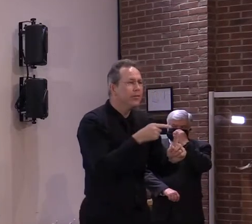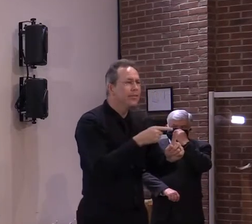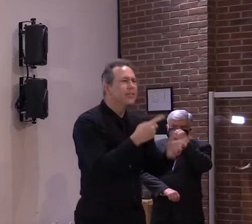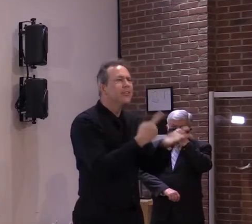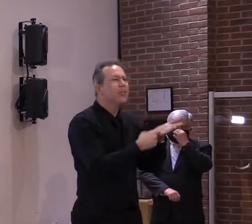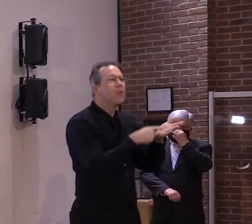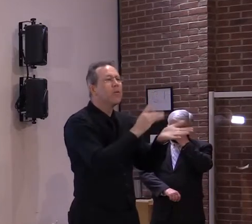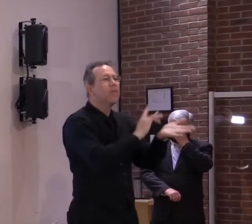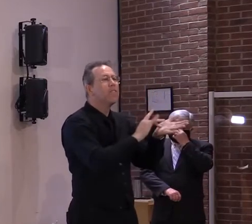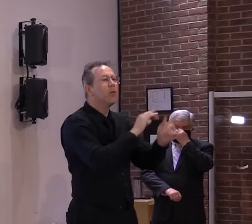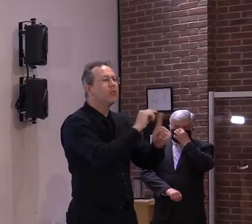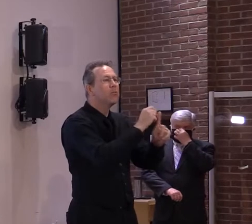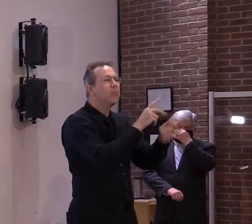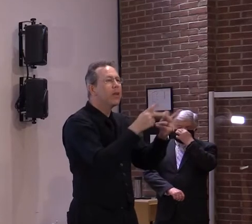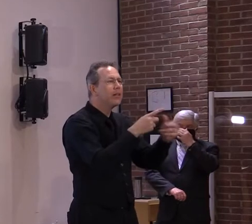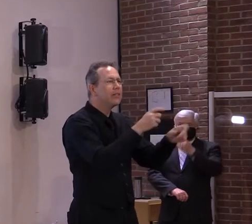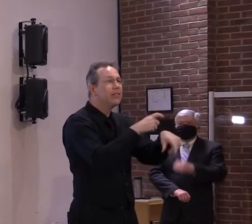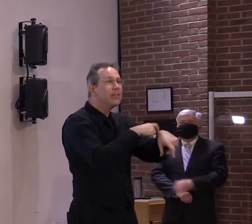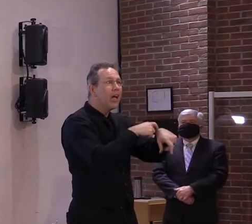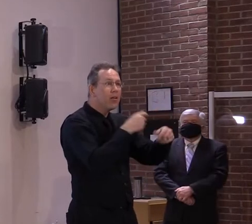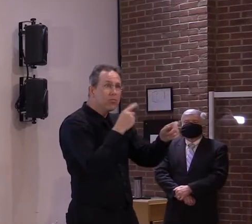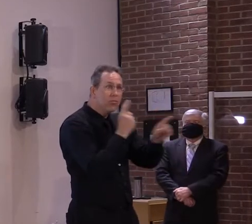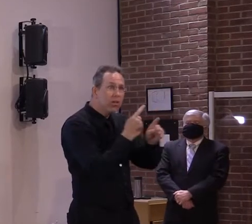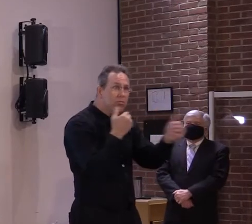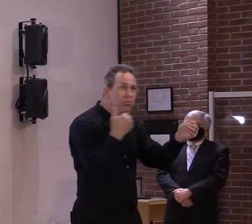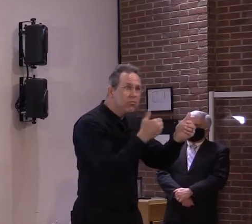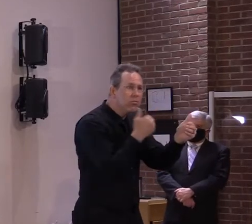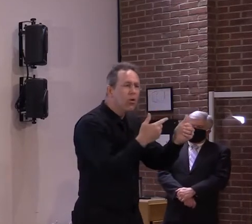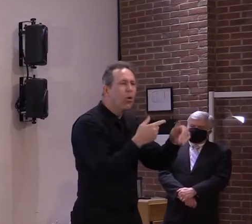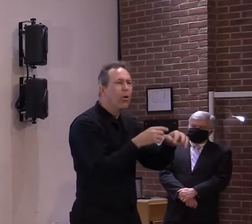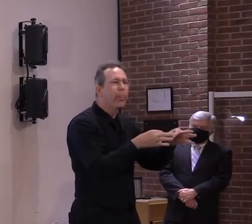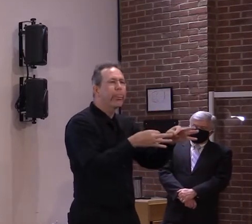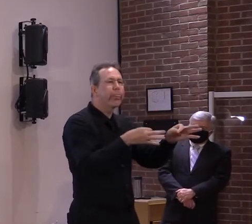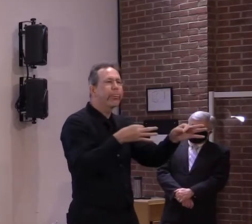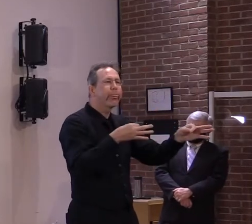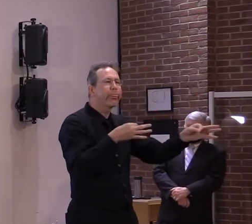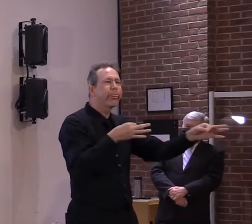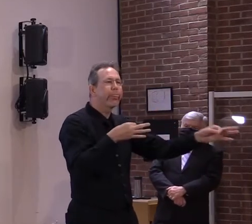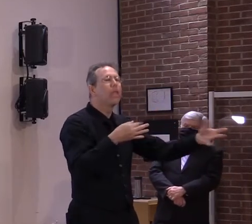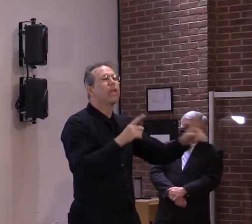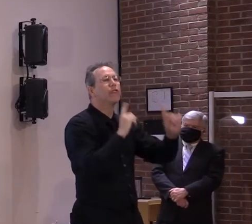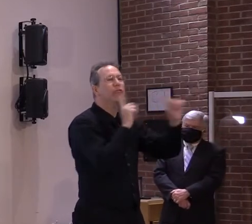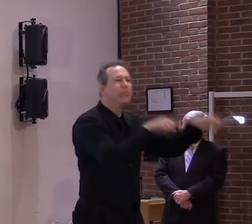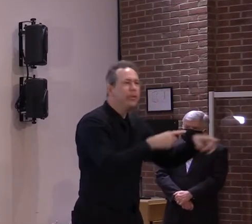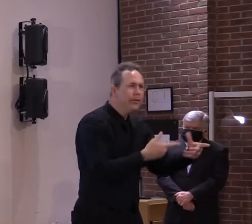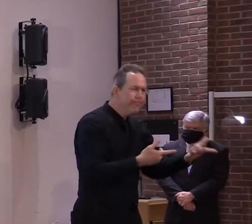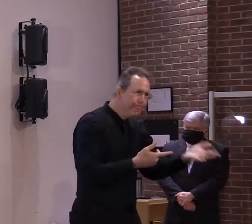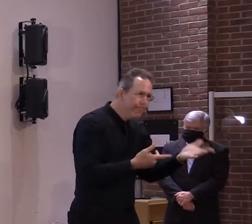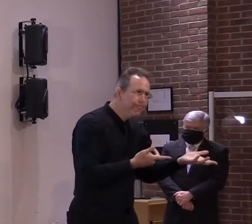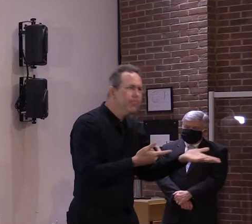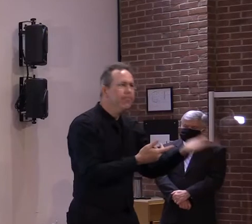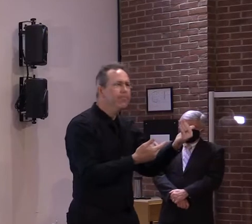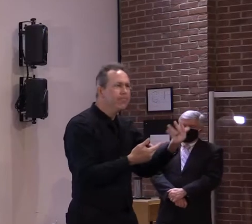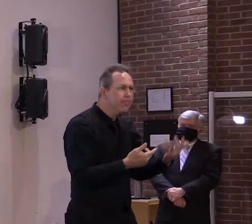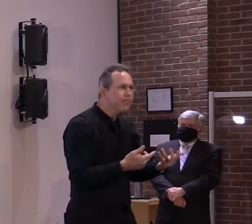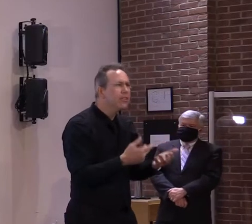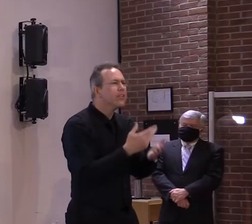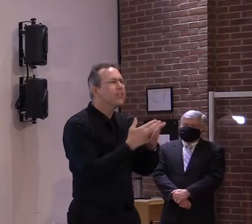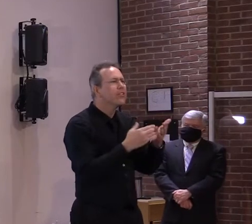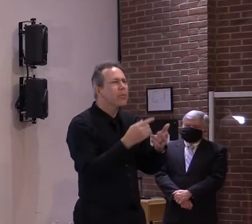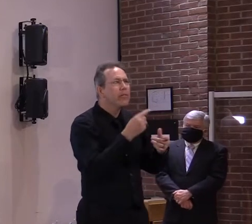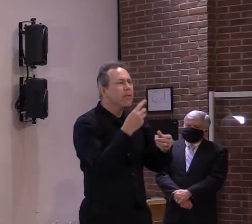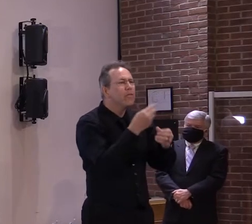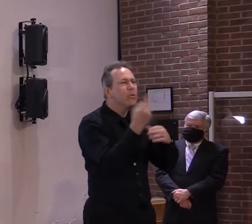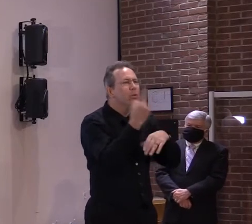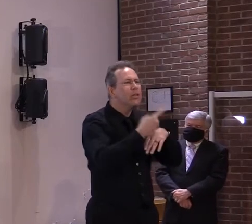for reporting. But again, that's usually within several days as opposed to months. So that's not